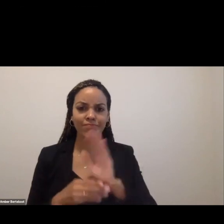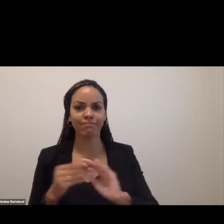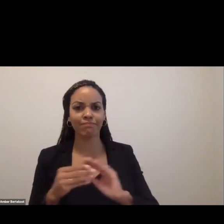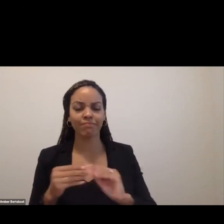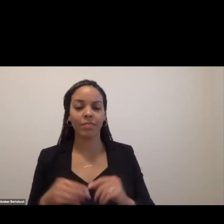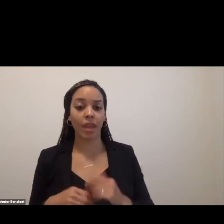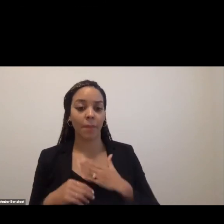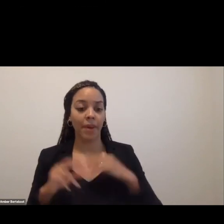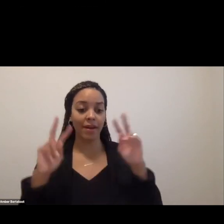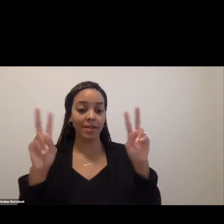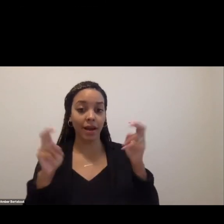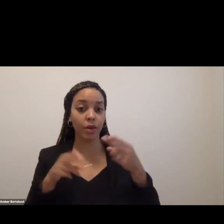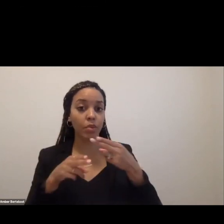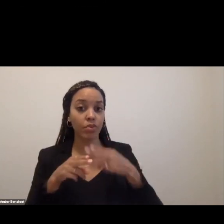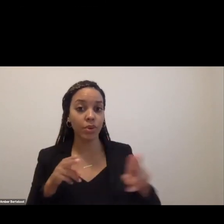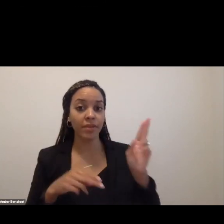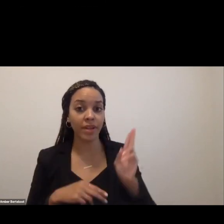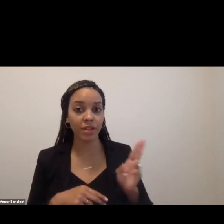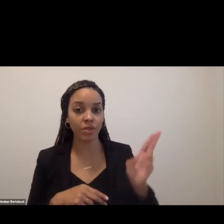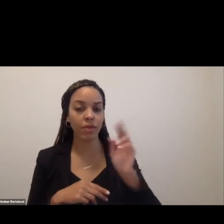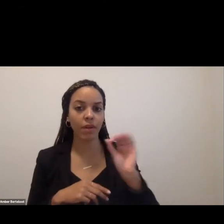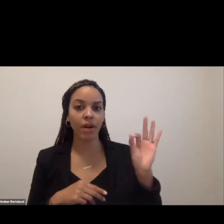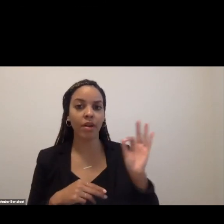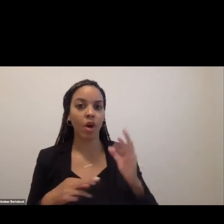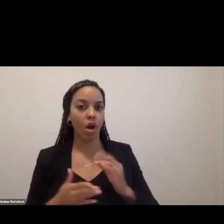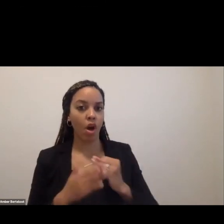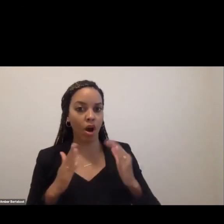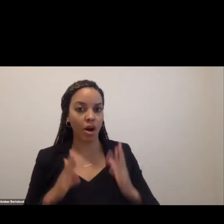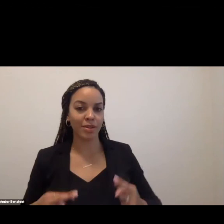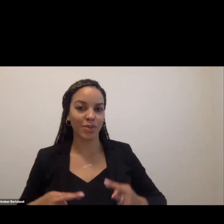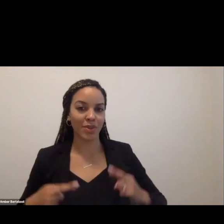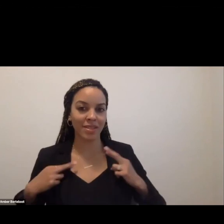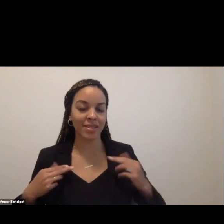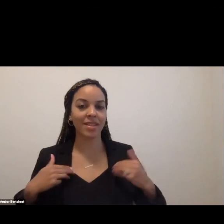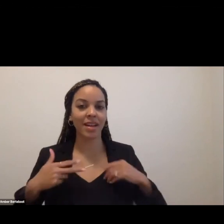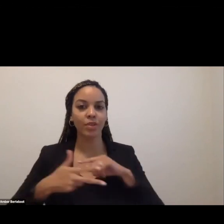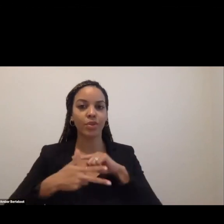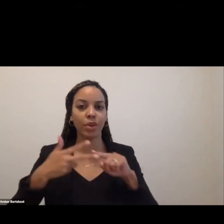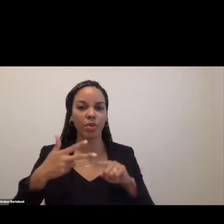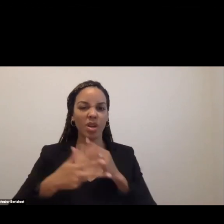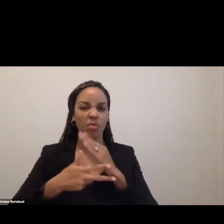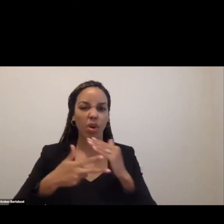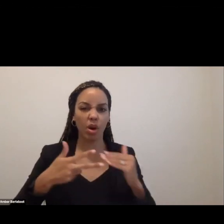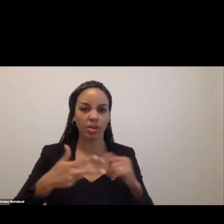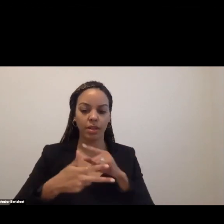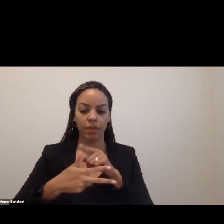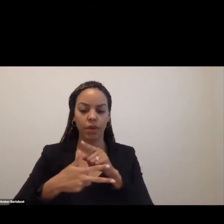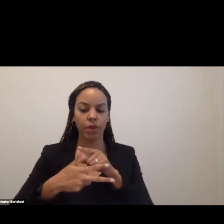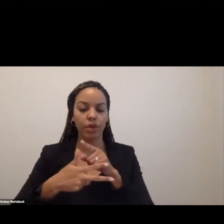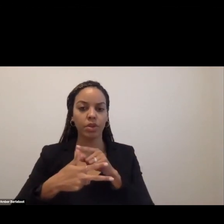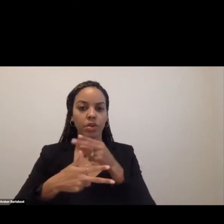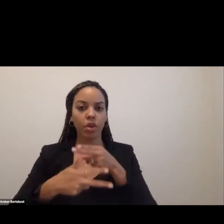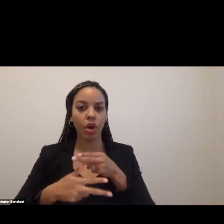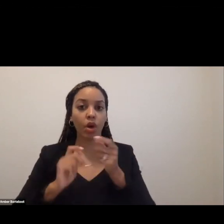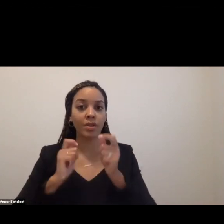is A Brief History of Artist Residencies, and it has three parts. The first one is called